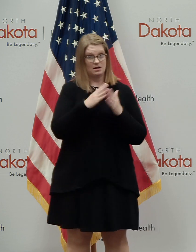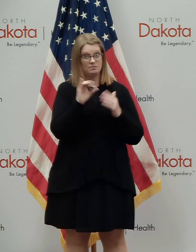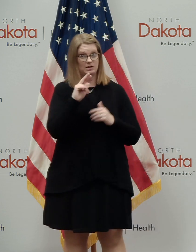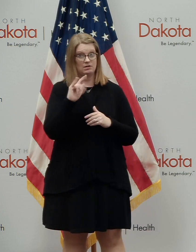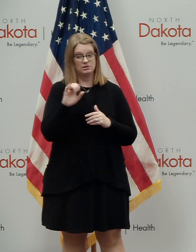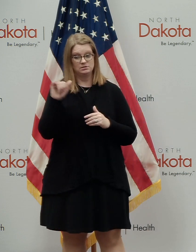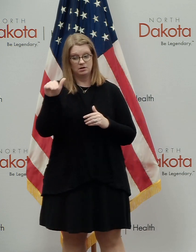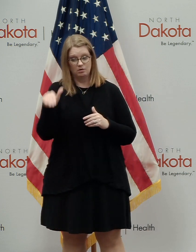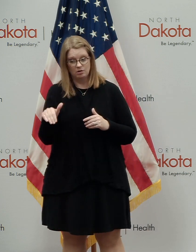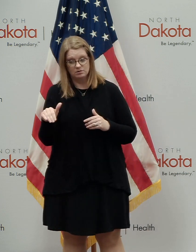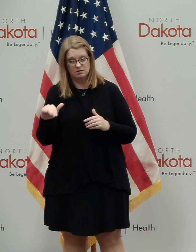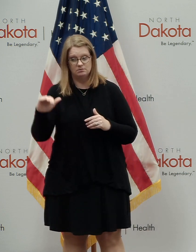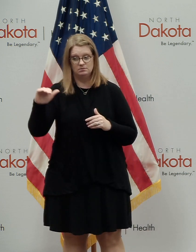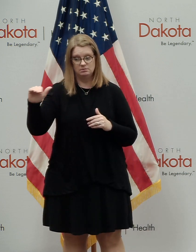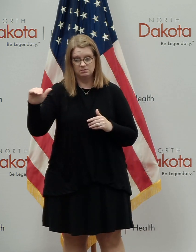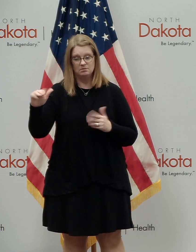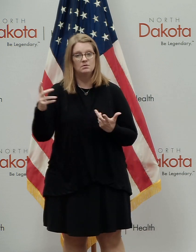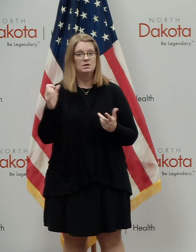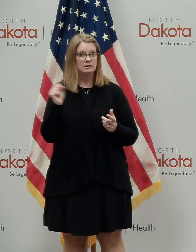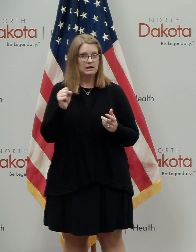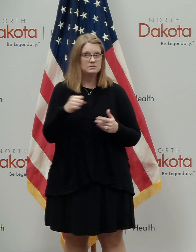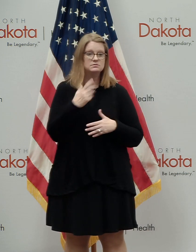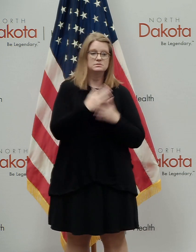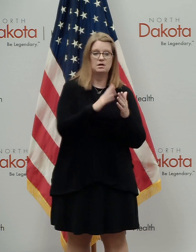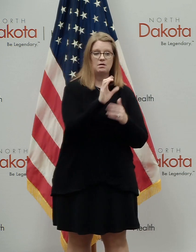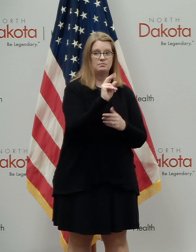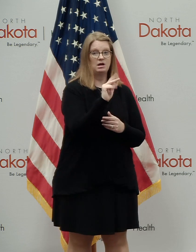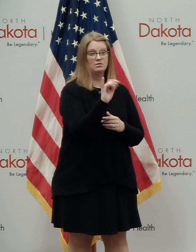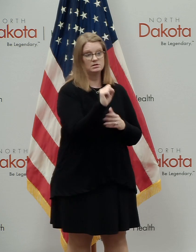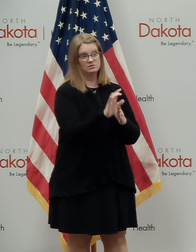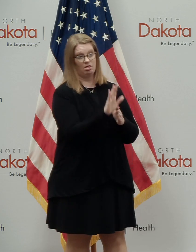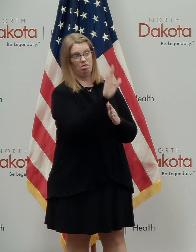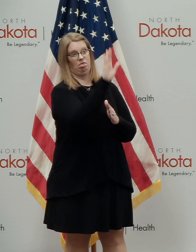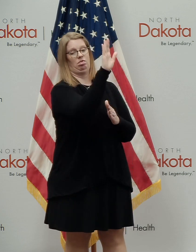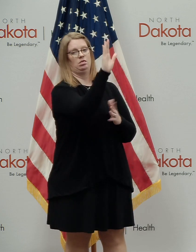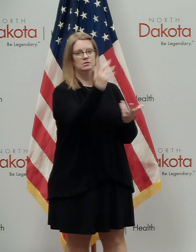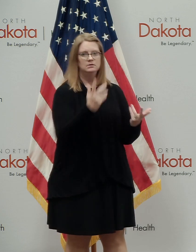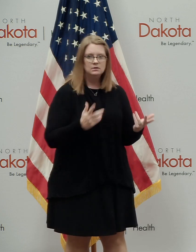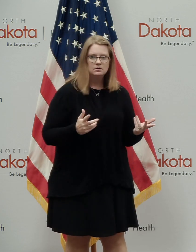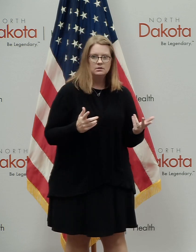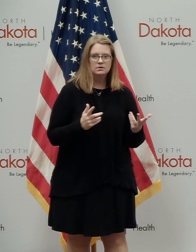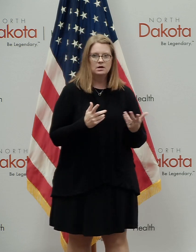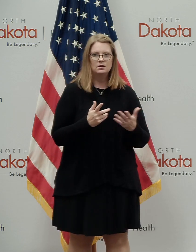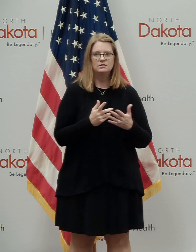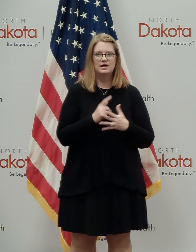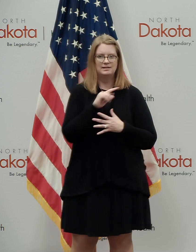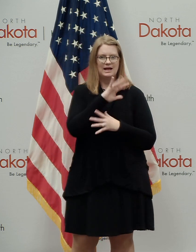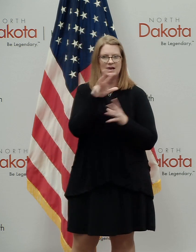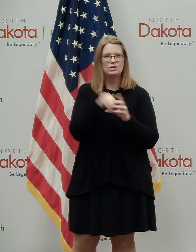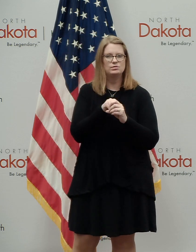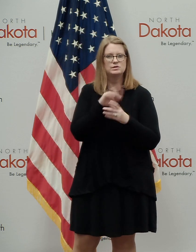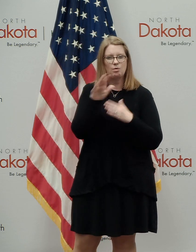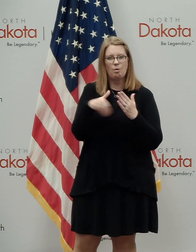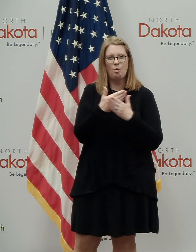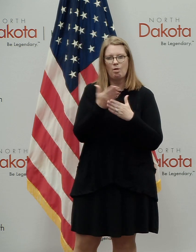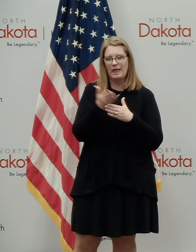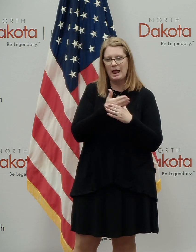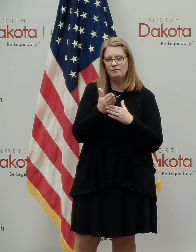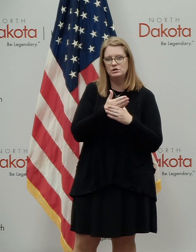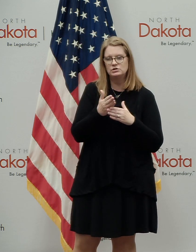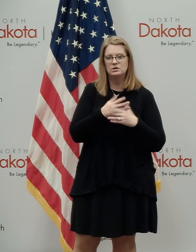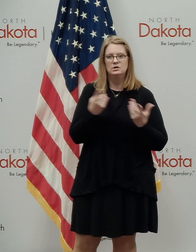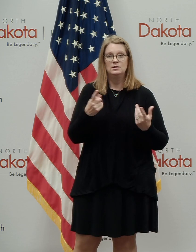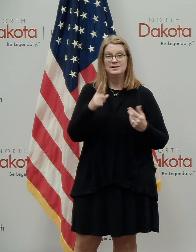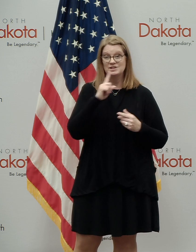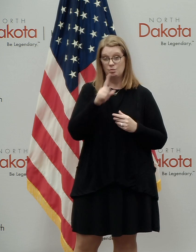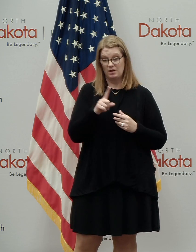Have we seen some counties flattening? Yes. Have we seen some counties going up? Yeah, then that brings the whole average together. So we have to battle this on a